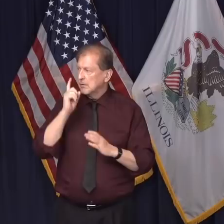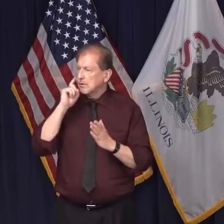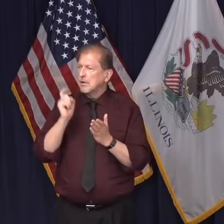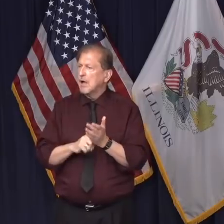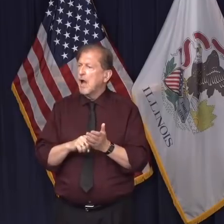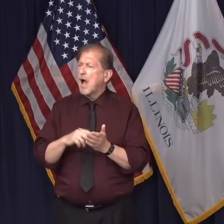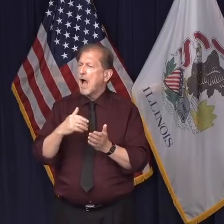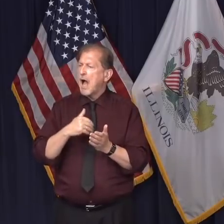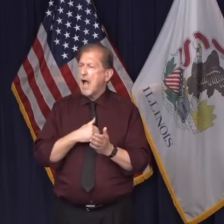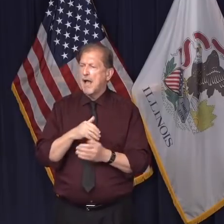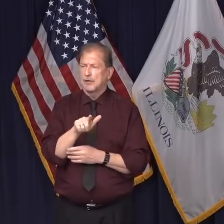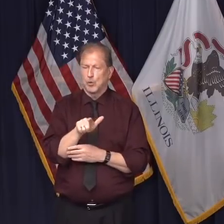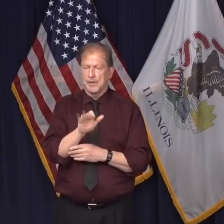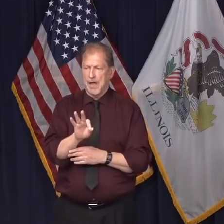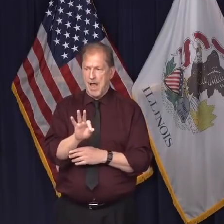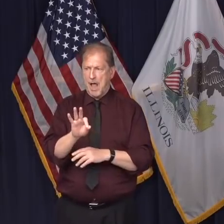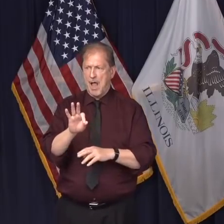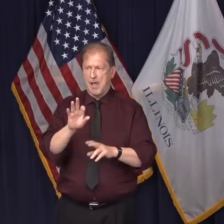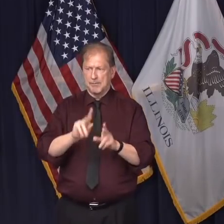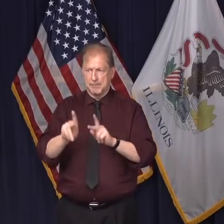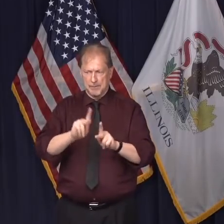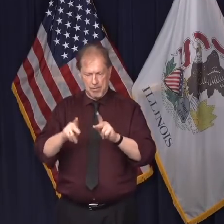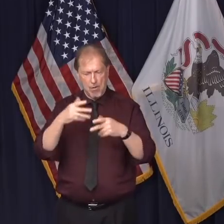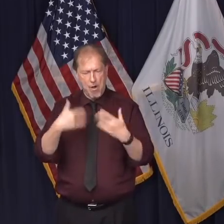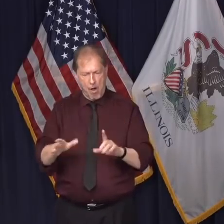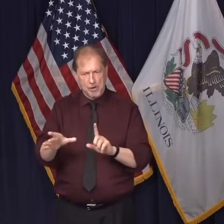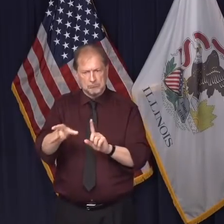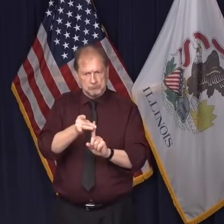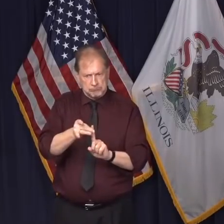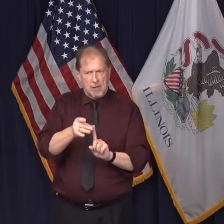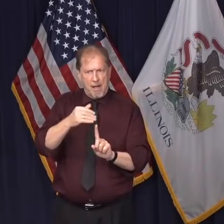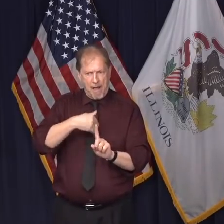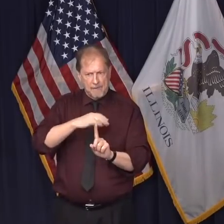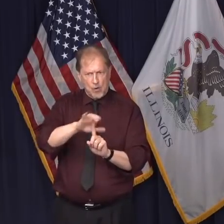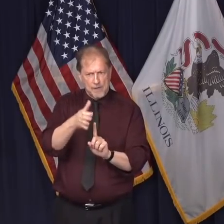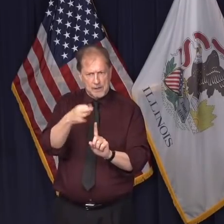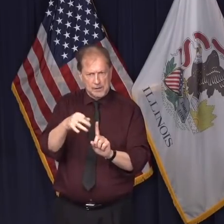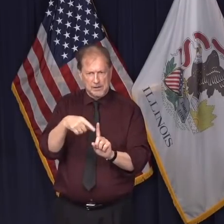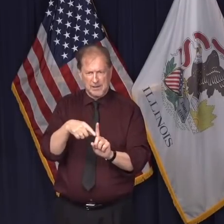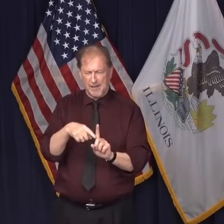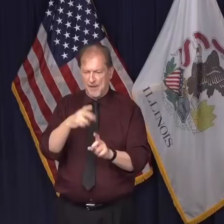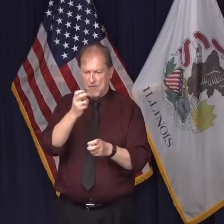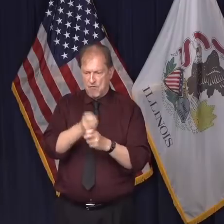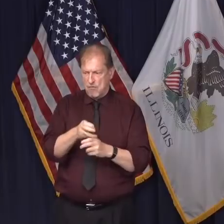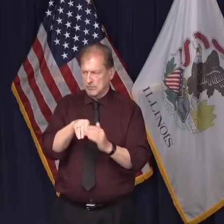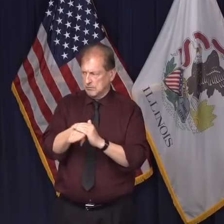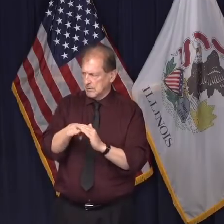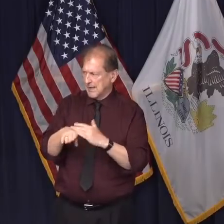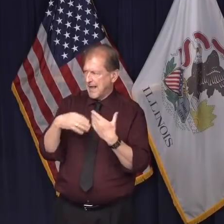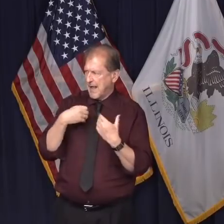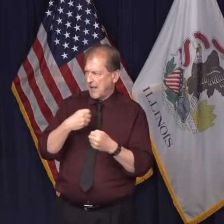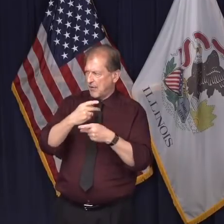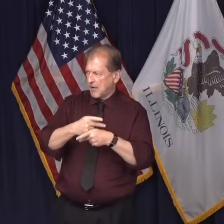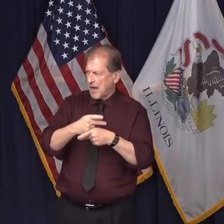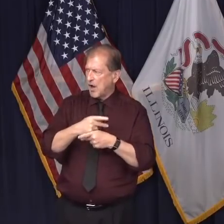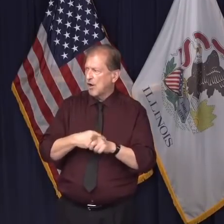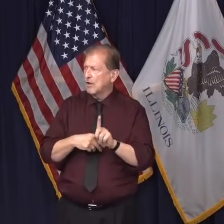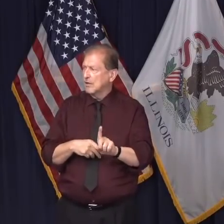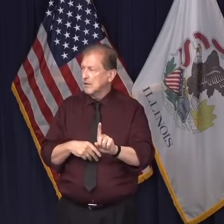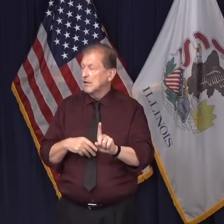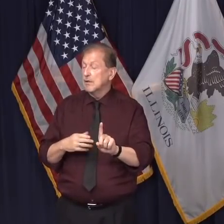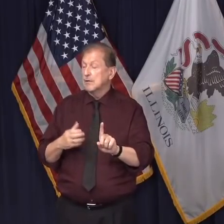for the virus. This is in a county with multiple challenges in regards to access to health care. In response, there have been calls from advocates and public